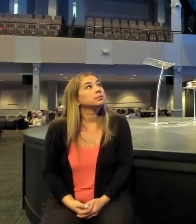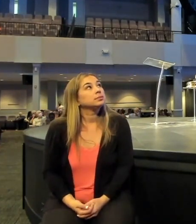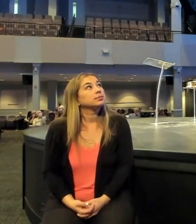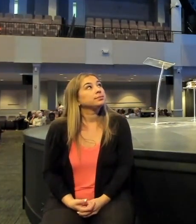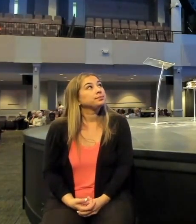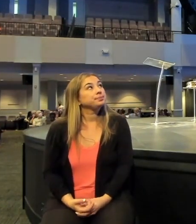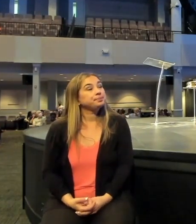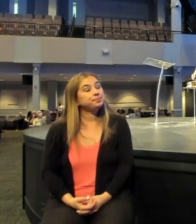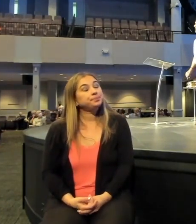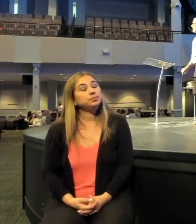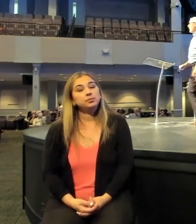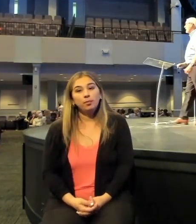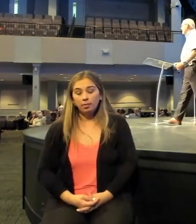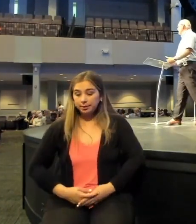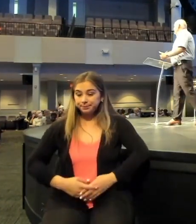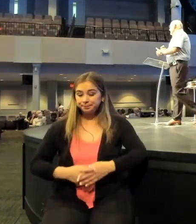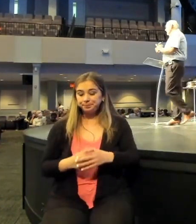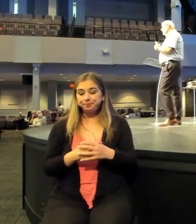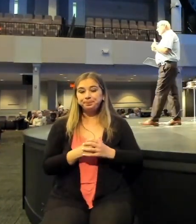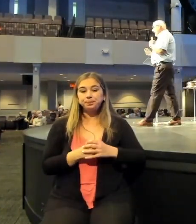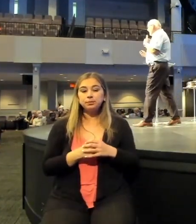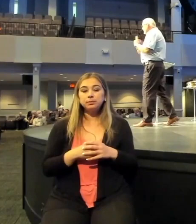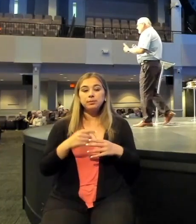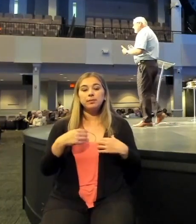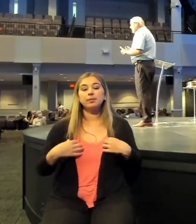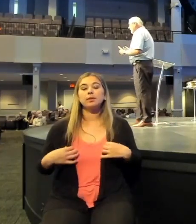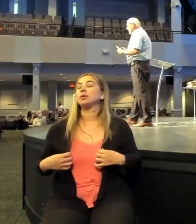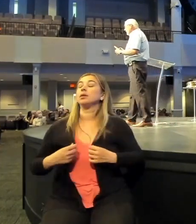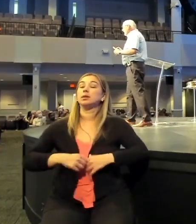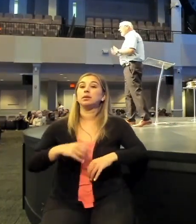If you think about it from a natural standpoint,